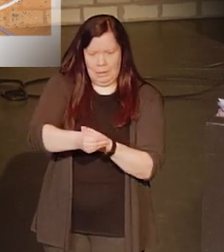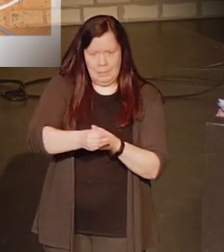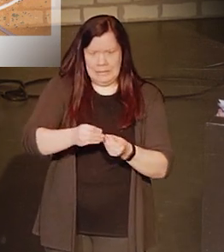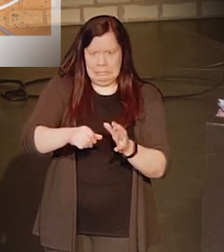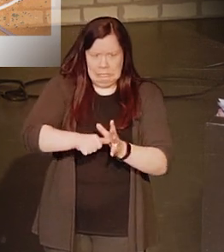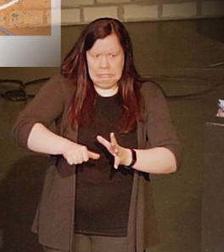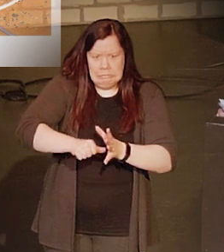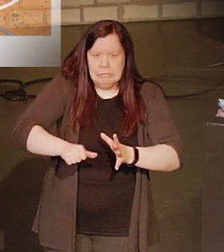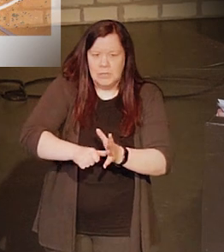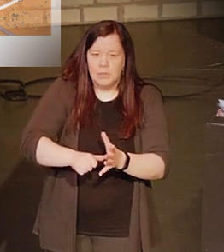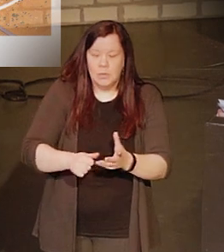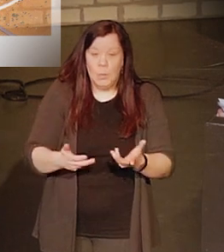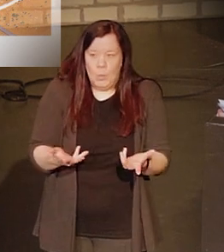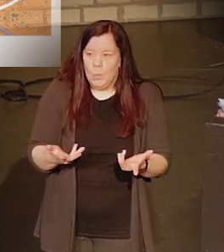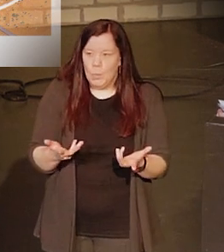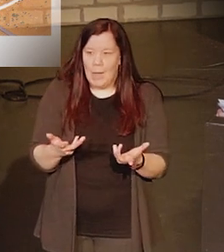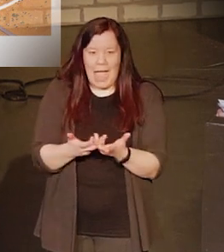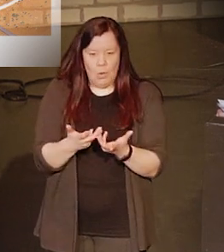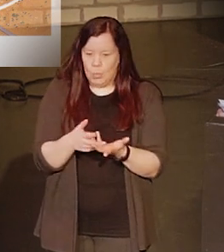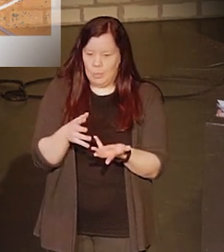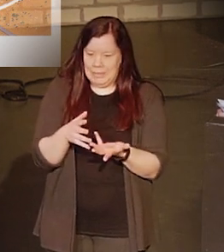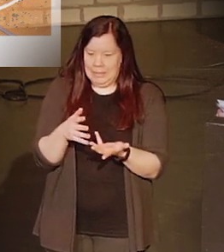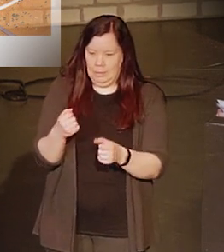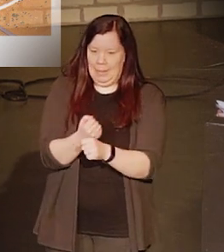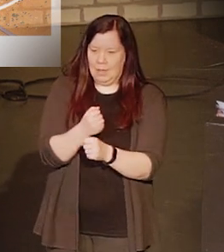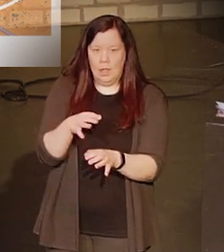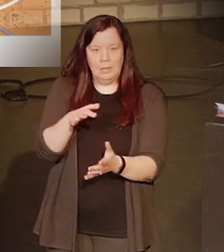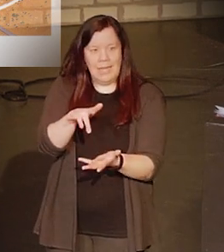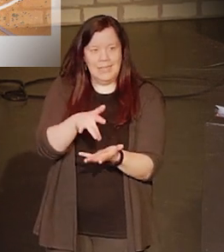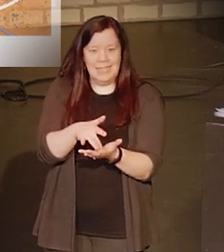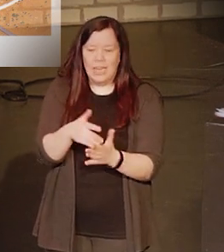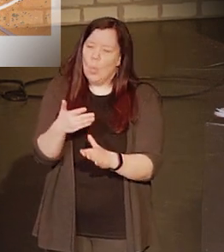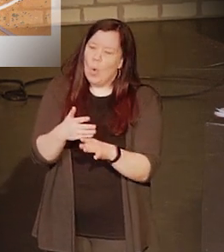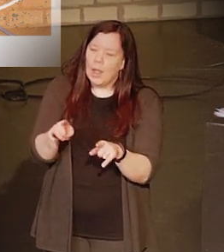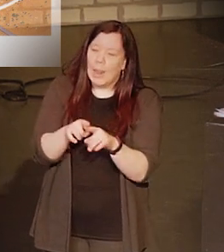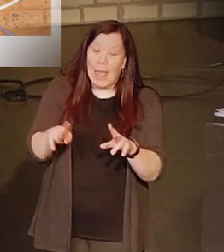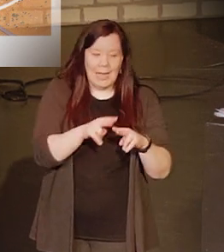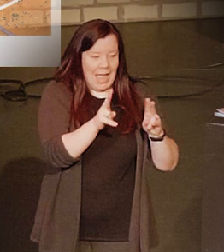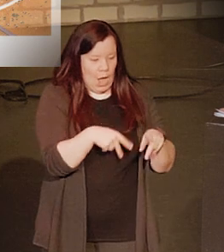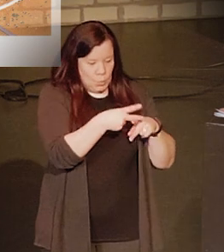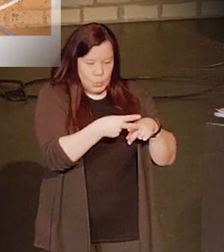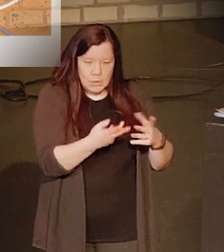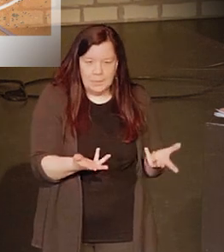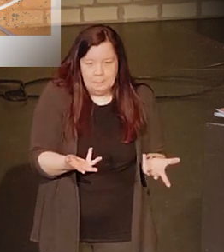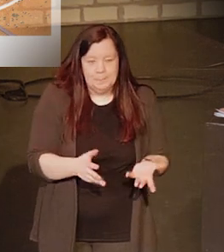this period is how can we make the polis work a bit more like the self-sufficient oikos.